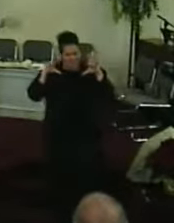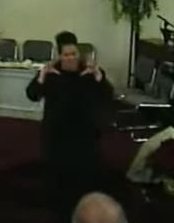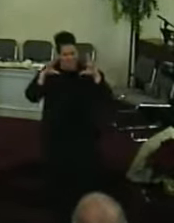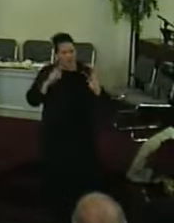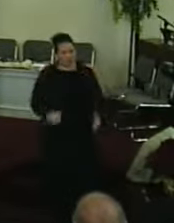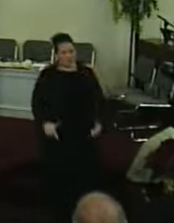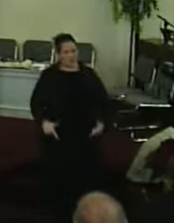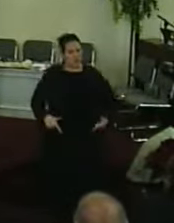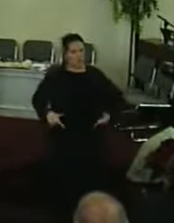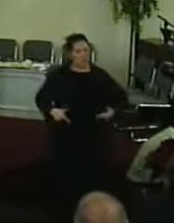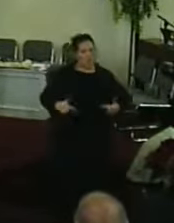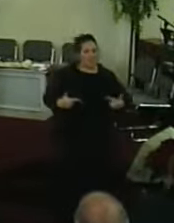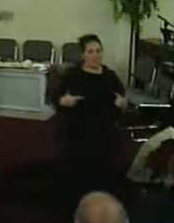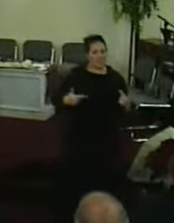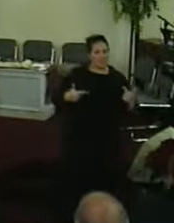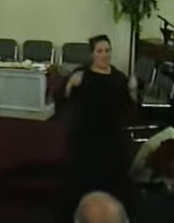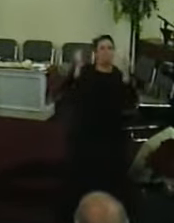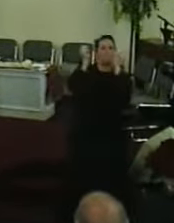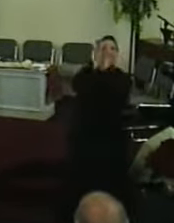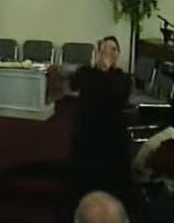of magnifying the Lord.